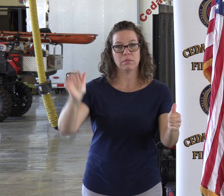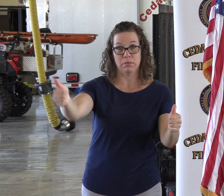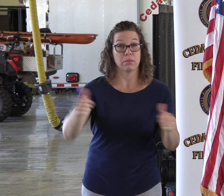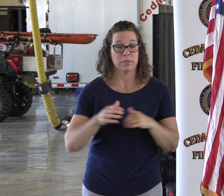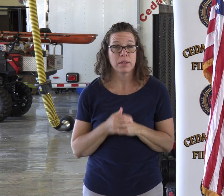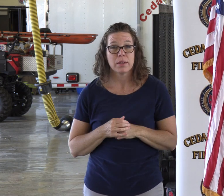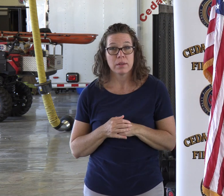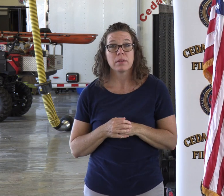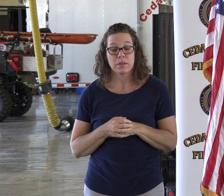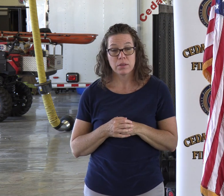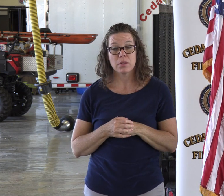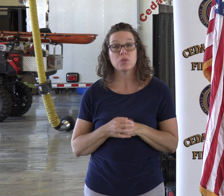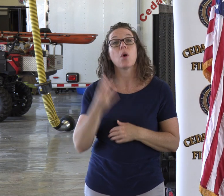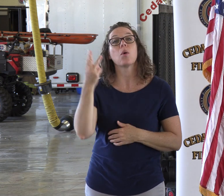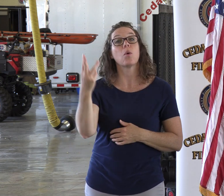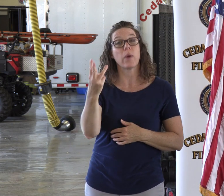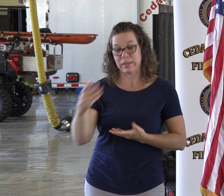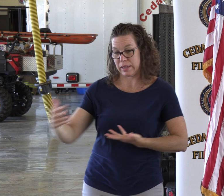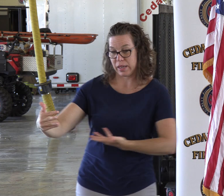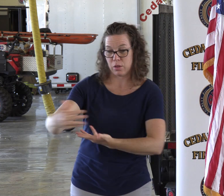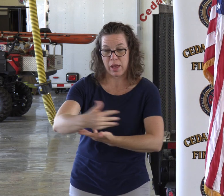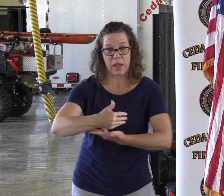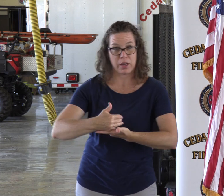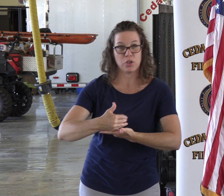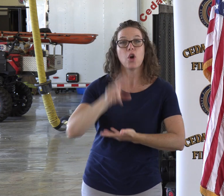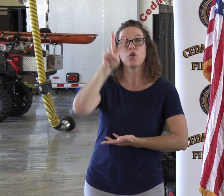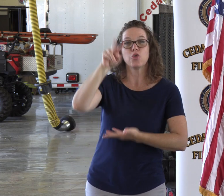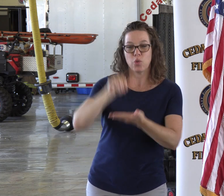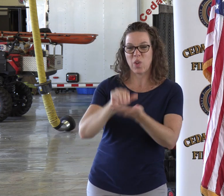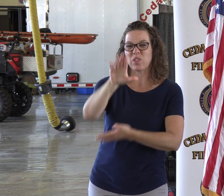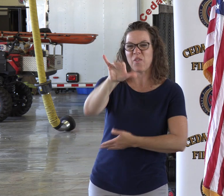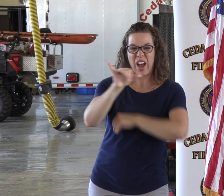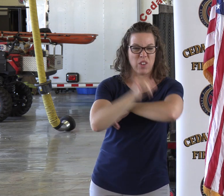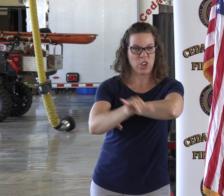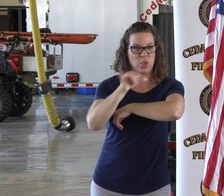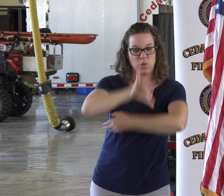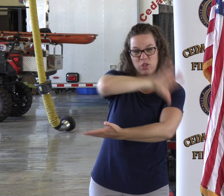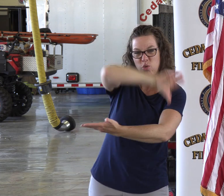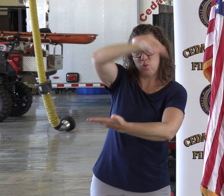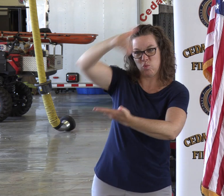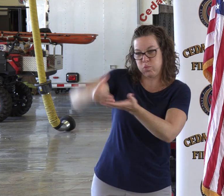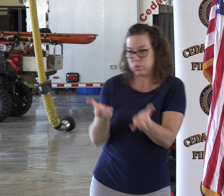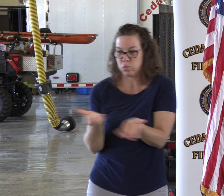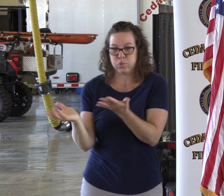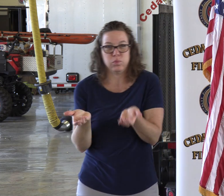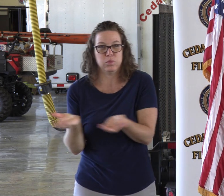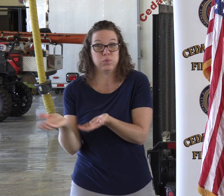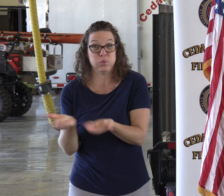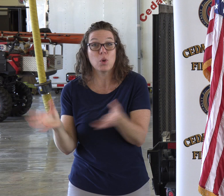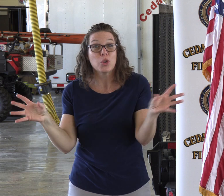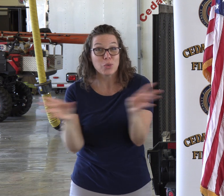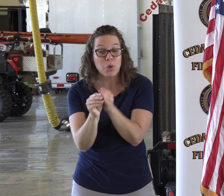On Wednesday, we collected approximately 2,500 truckloads of debris, bringing our total to